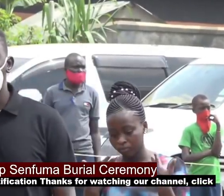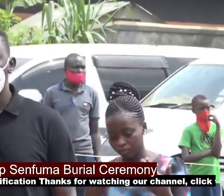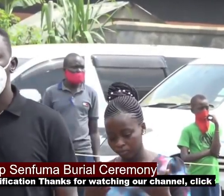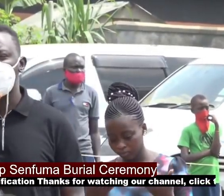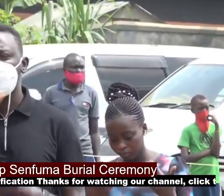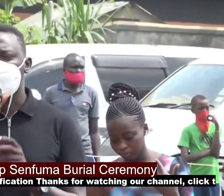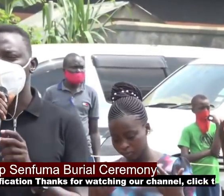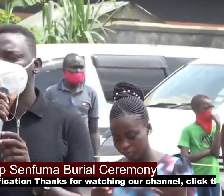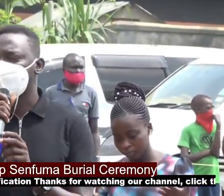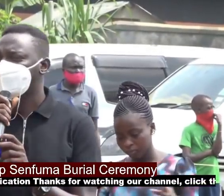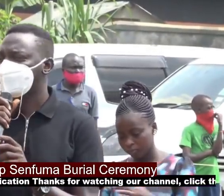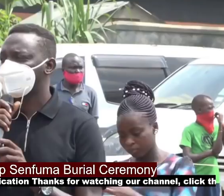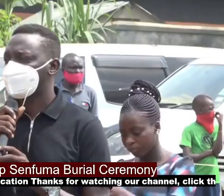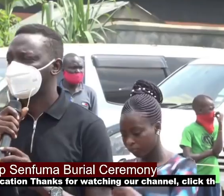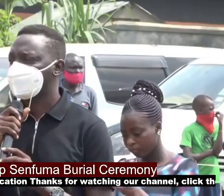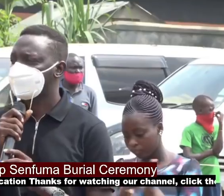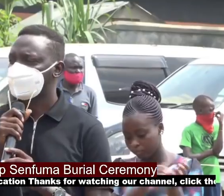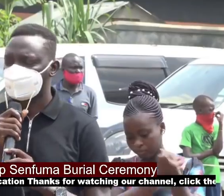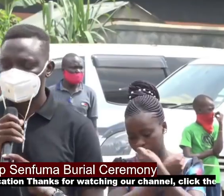nebaza,